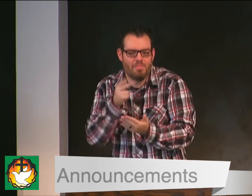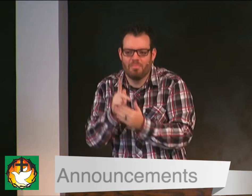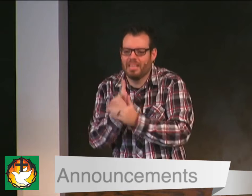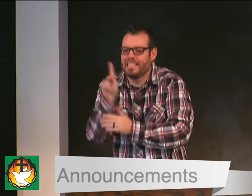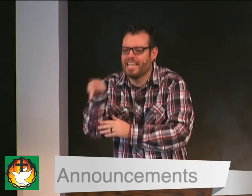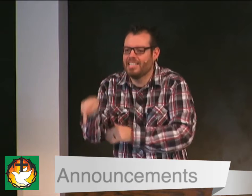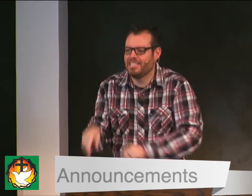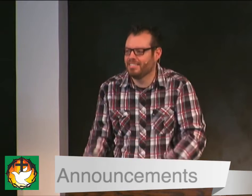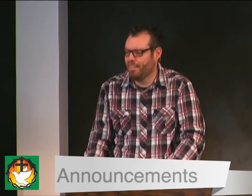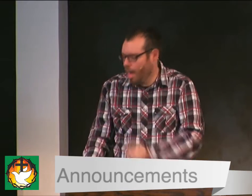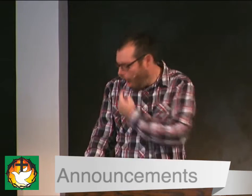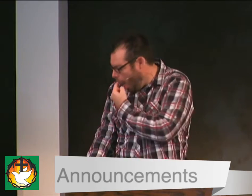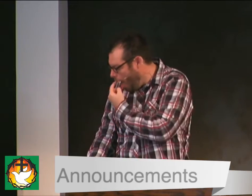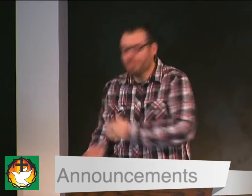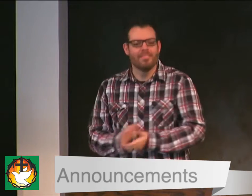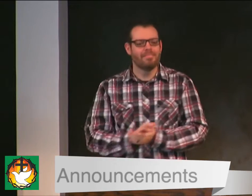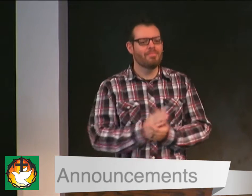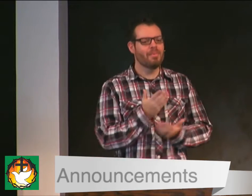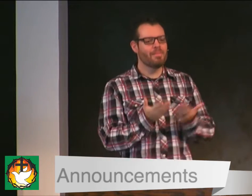Soup? Plantation?